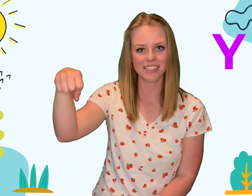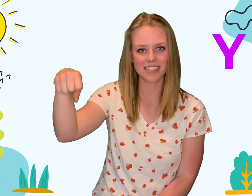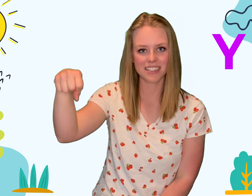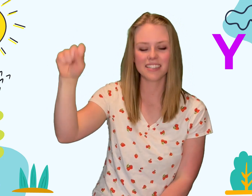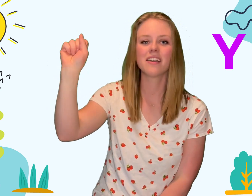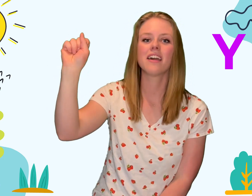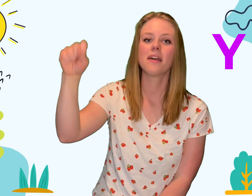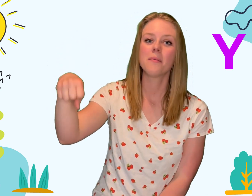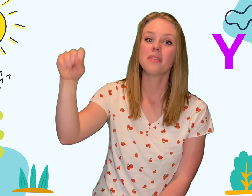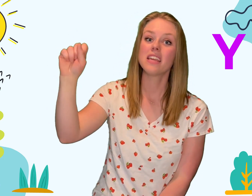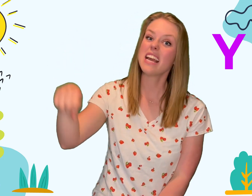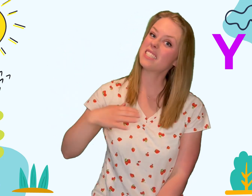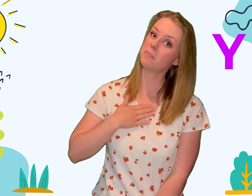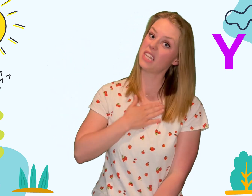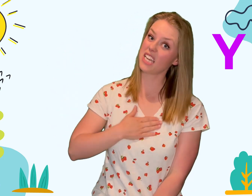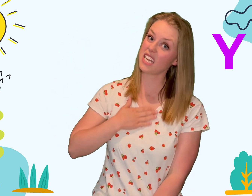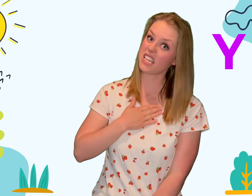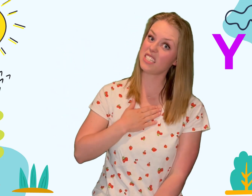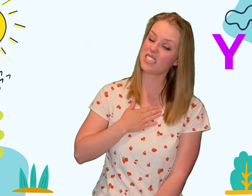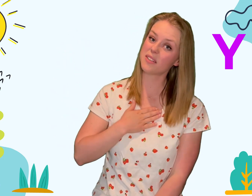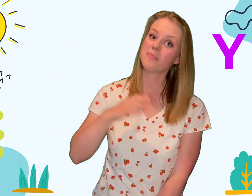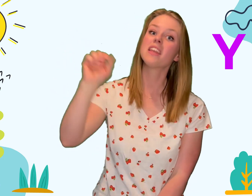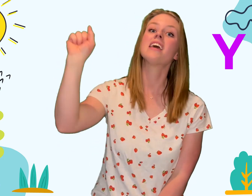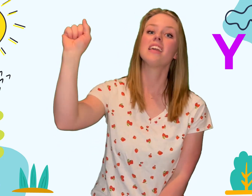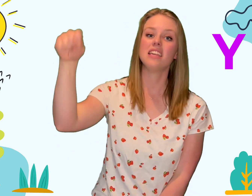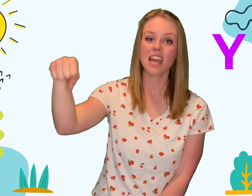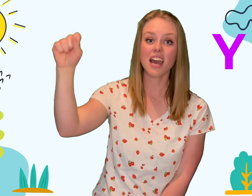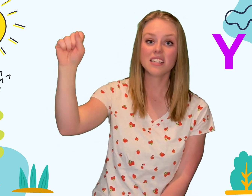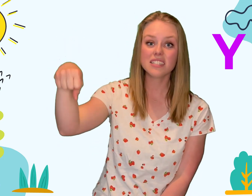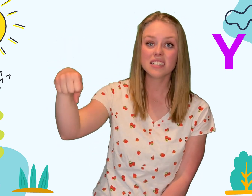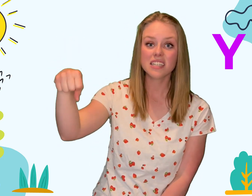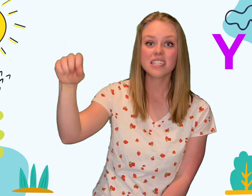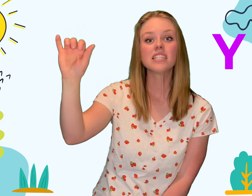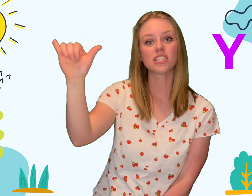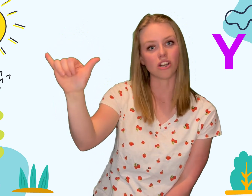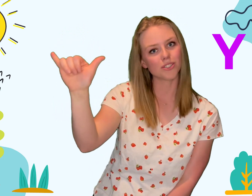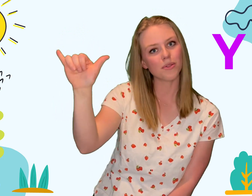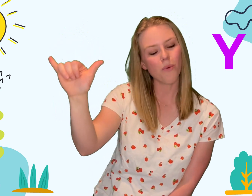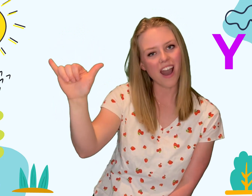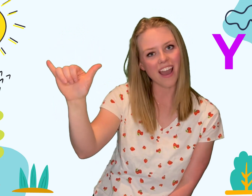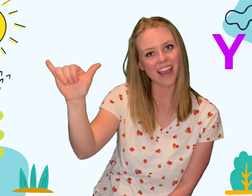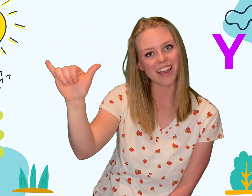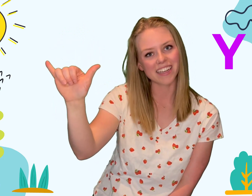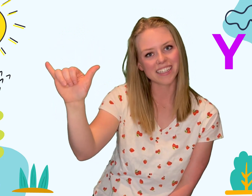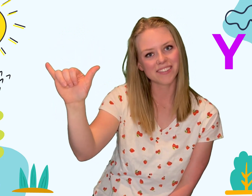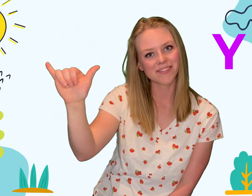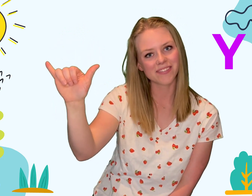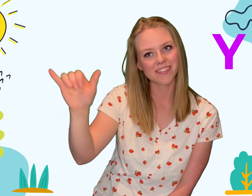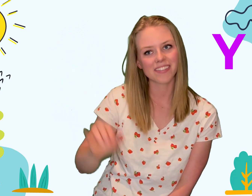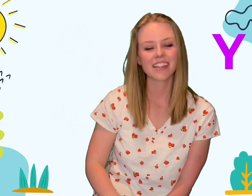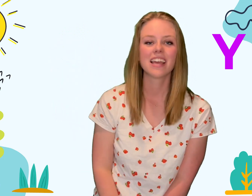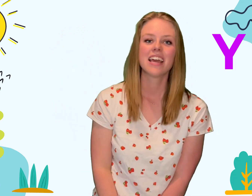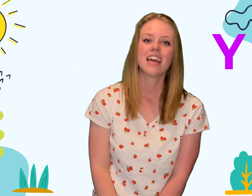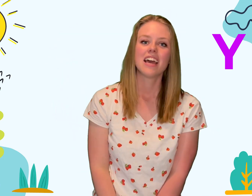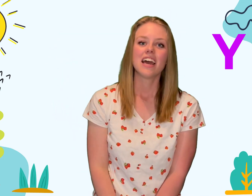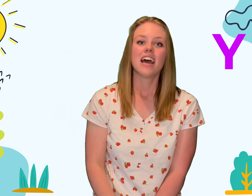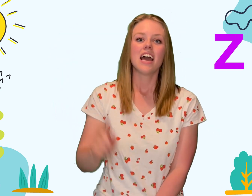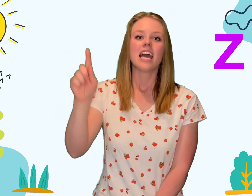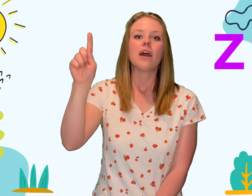Yes. Yes, please. Yes starts with Y.